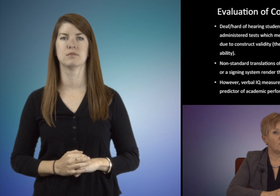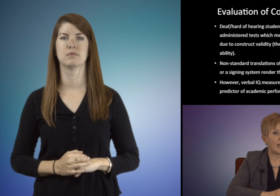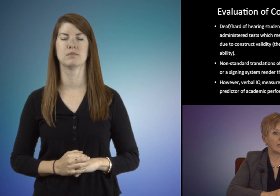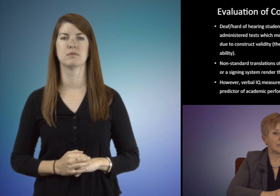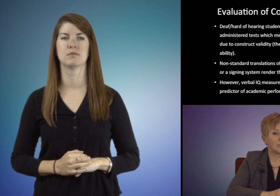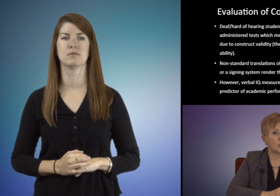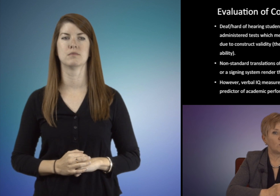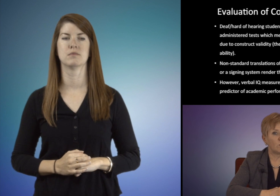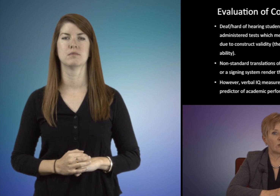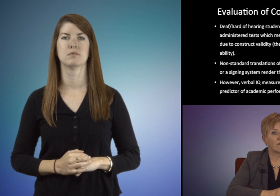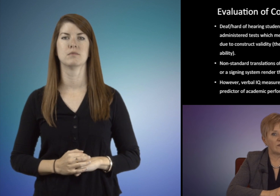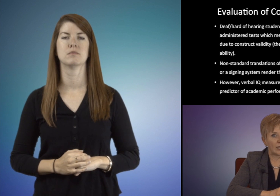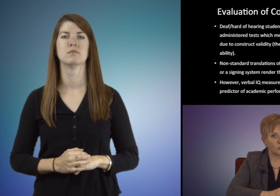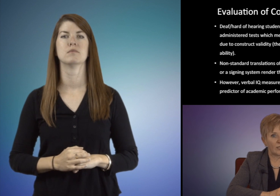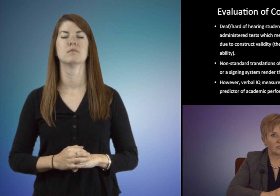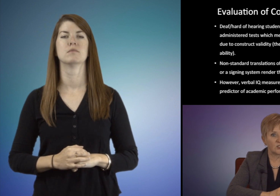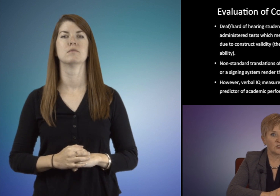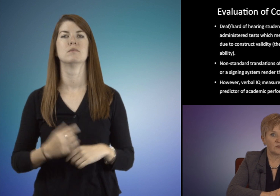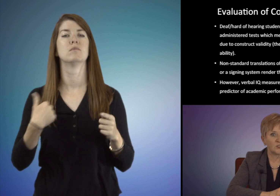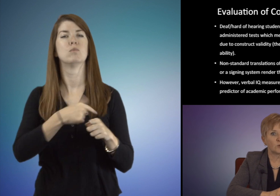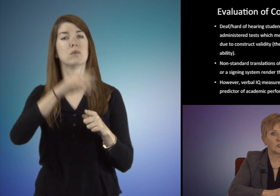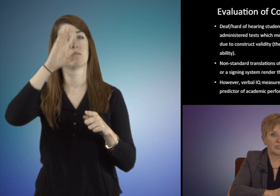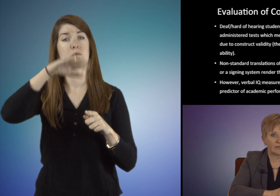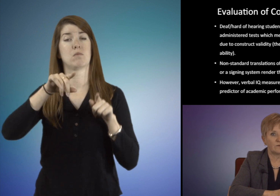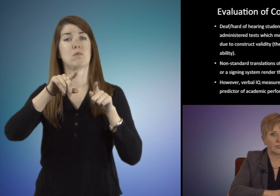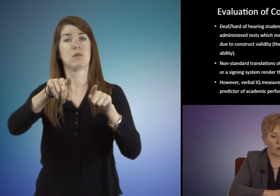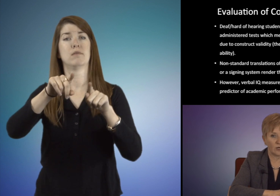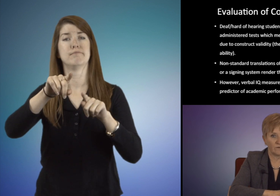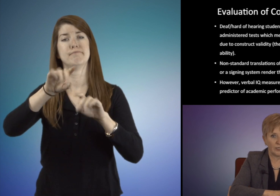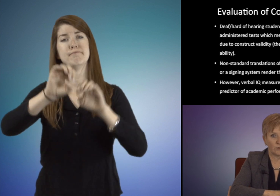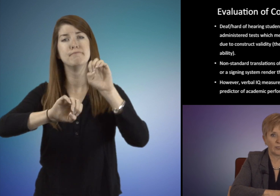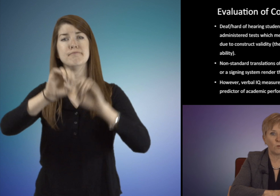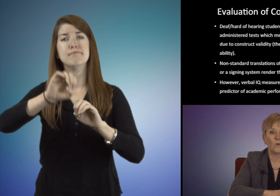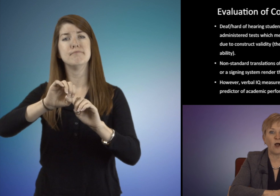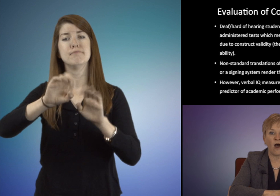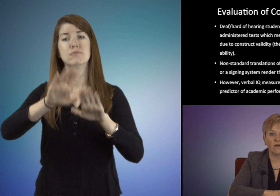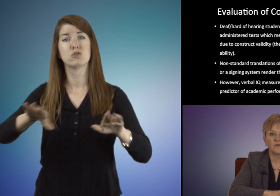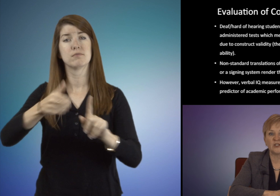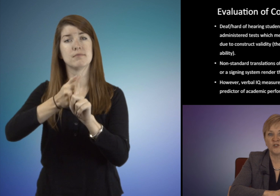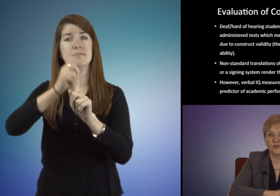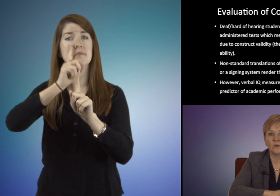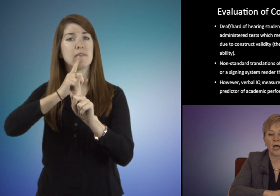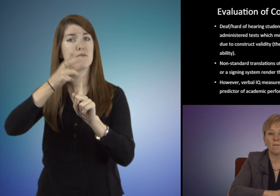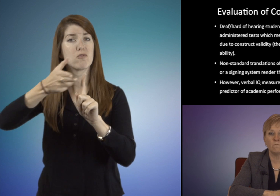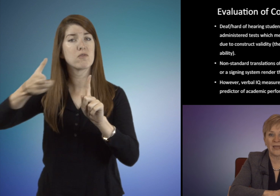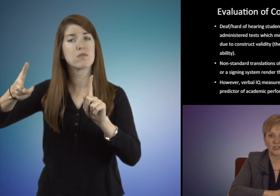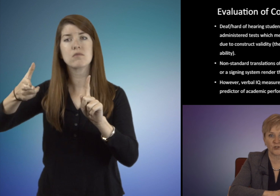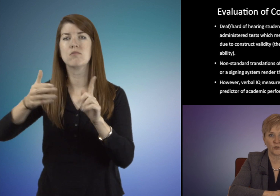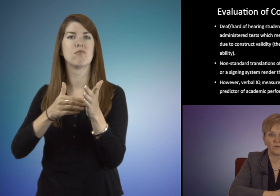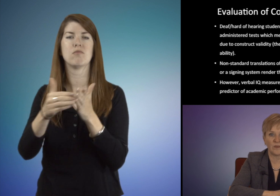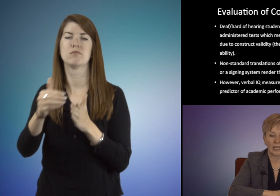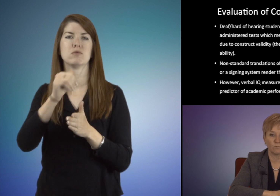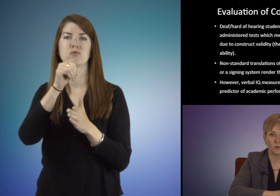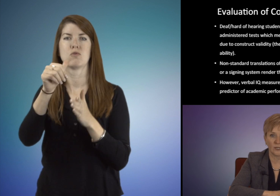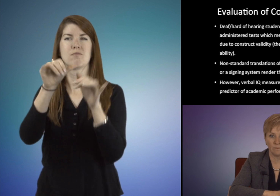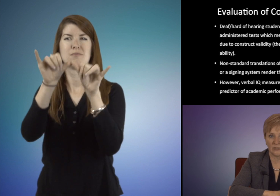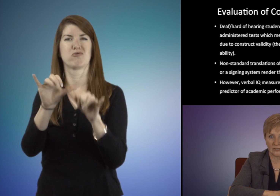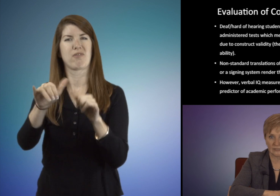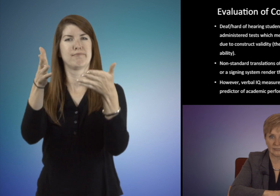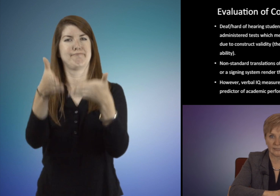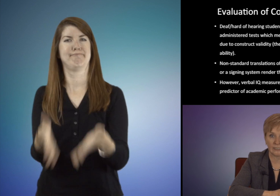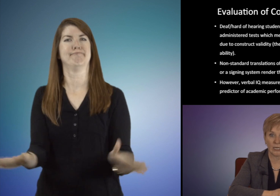We know that when we are evaluating students who are deaf and hard of hearing, we often do not measure that